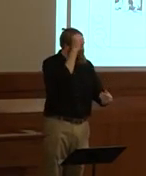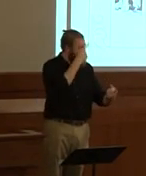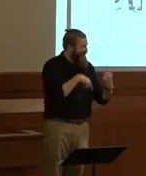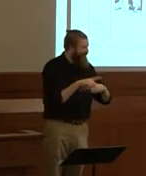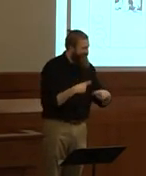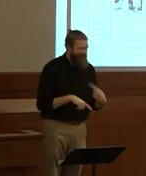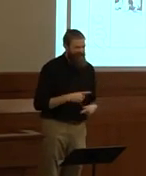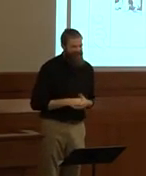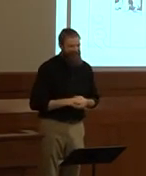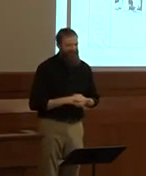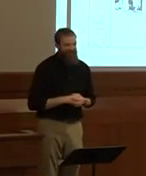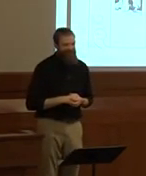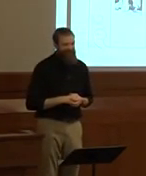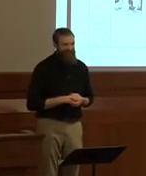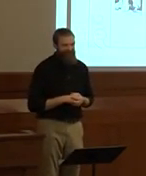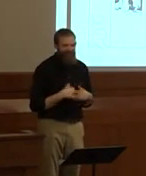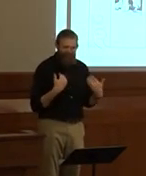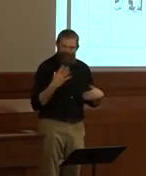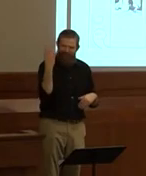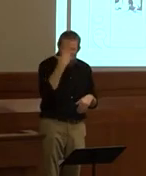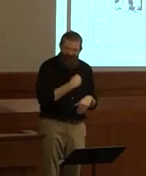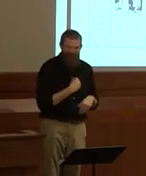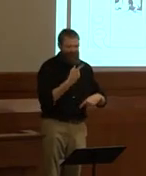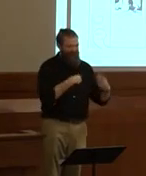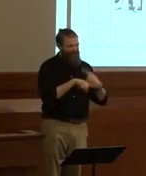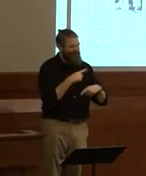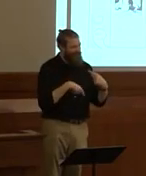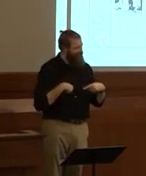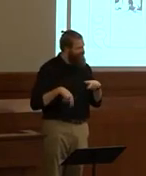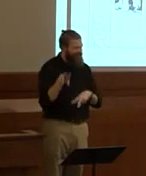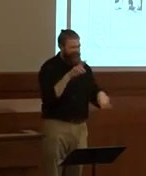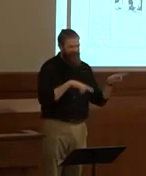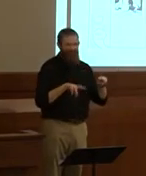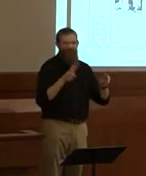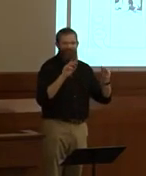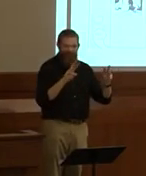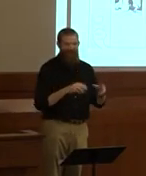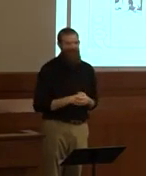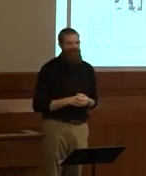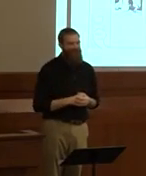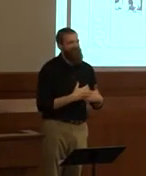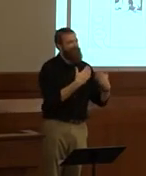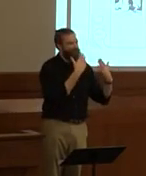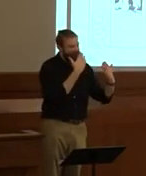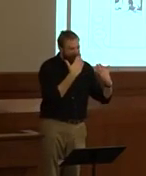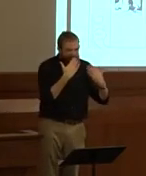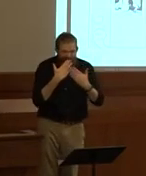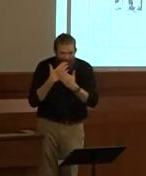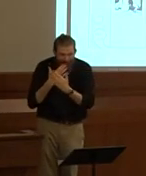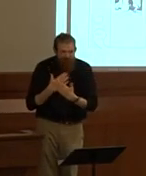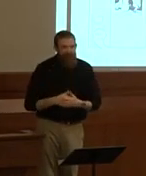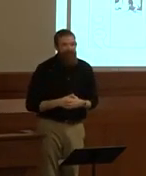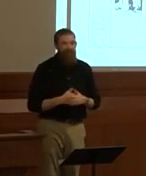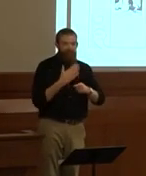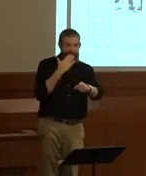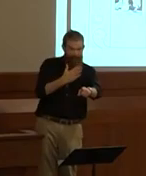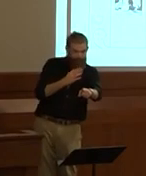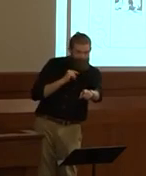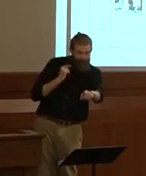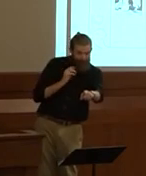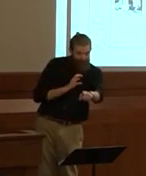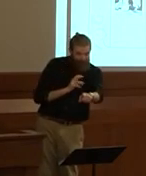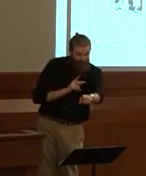Because this has been a very beautiful experience for me. And I want to thank especially Father Chris